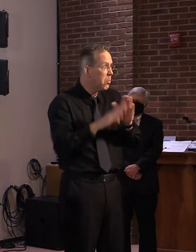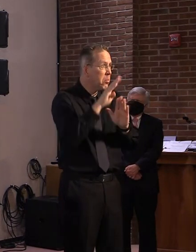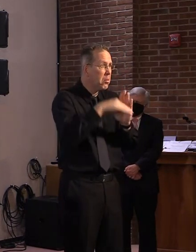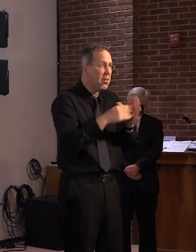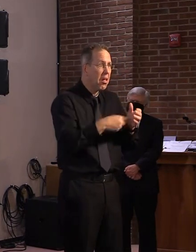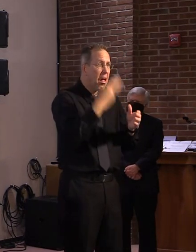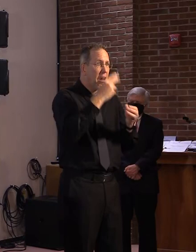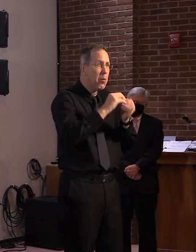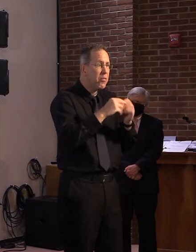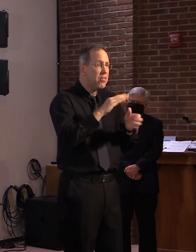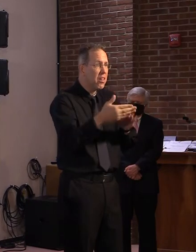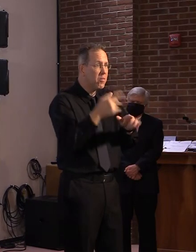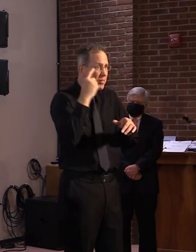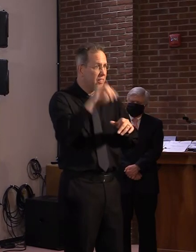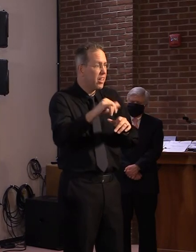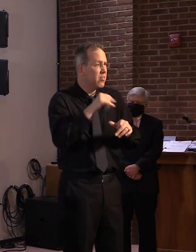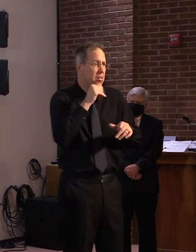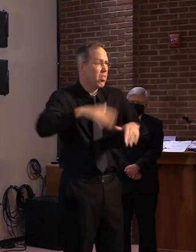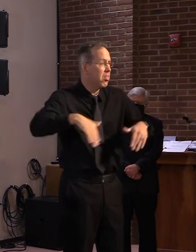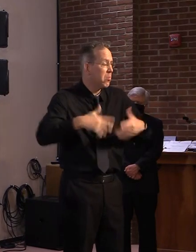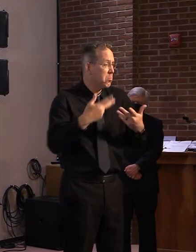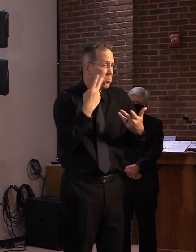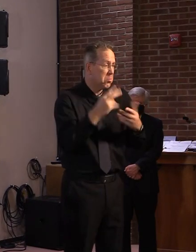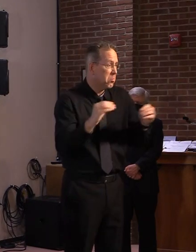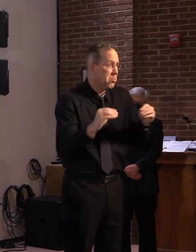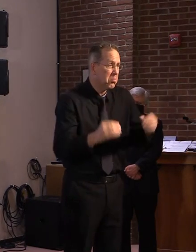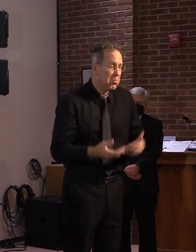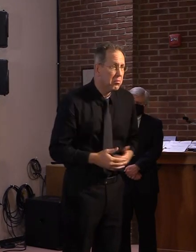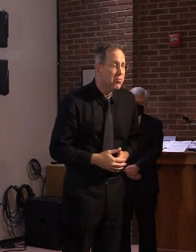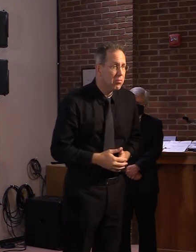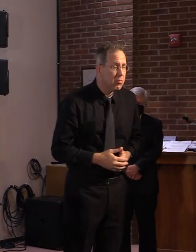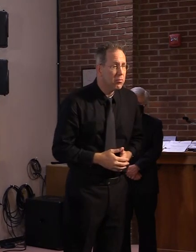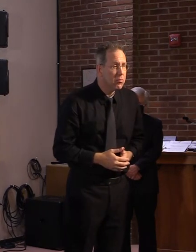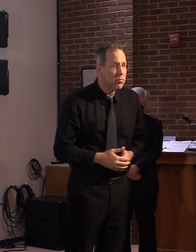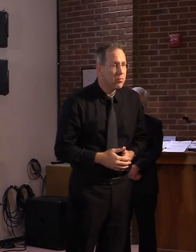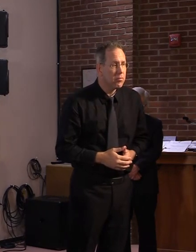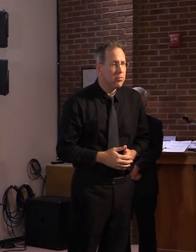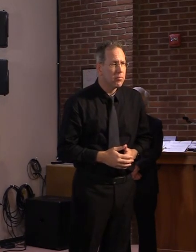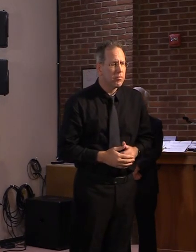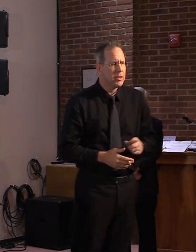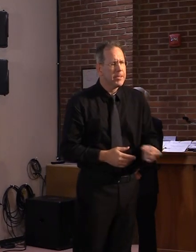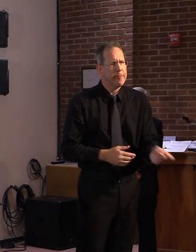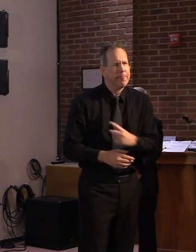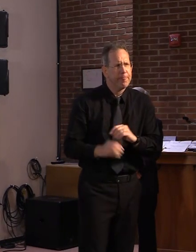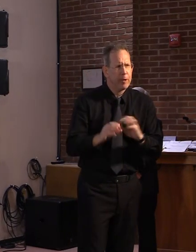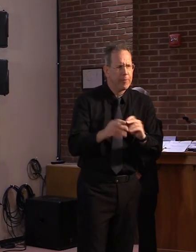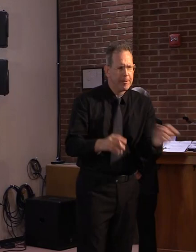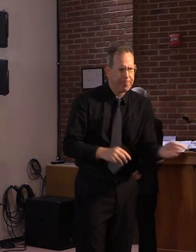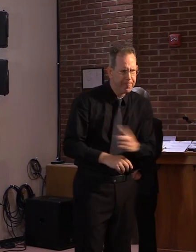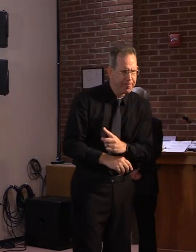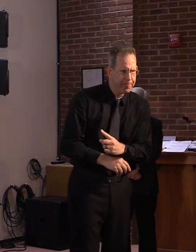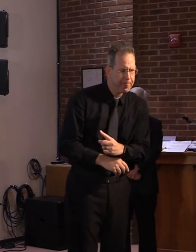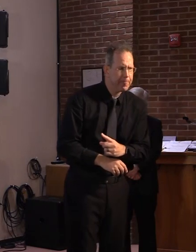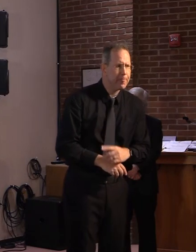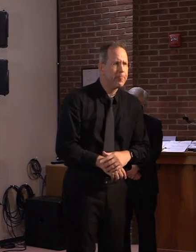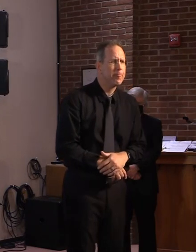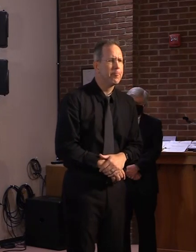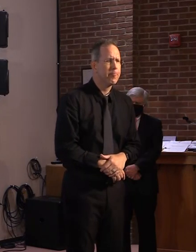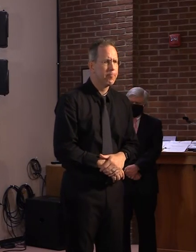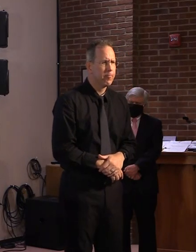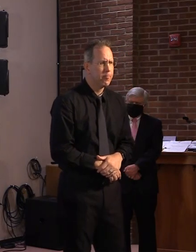So is it reasonable to assume that had there been a substantial